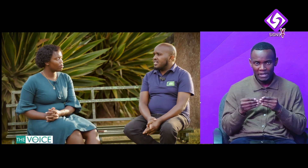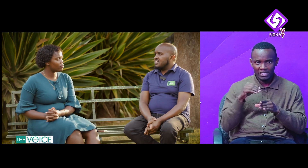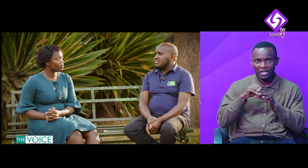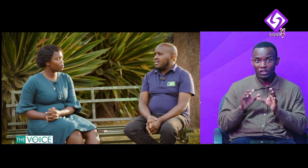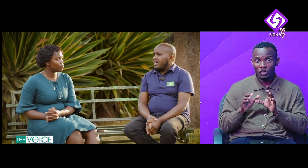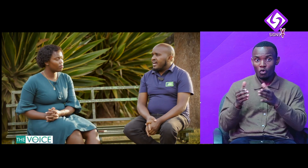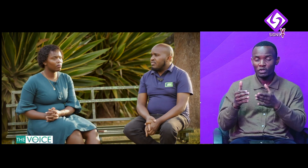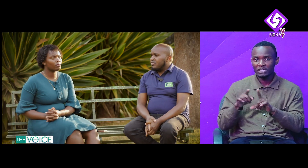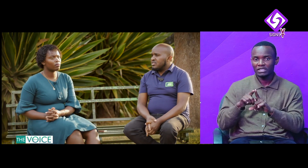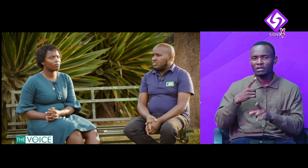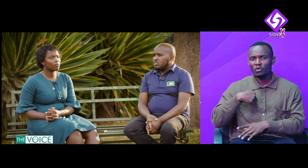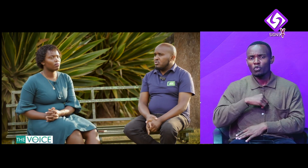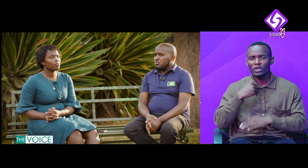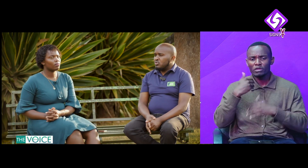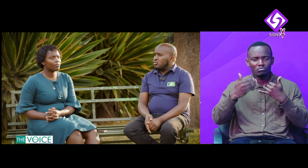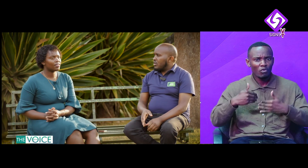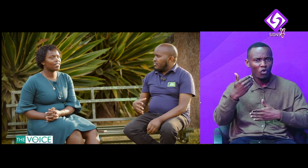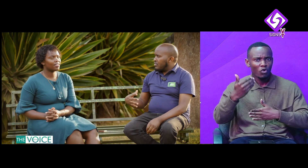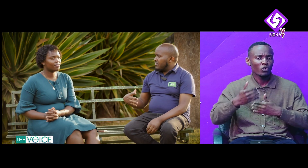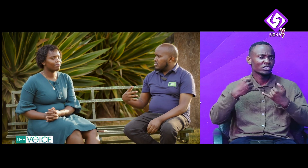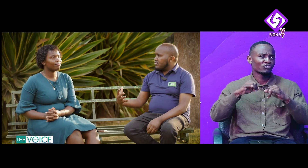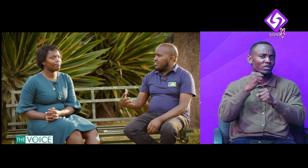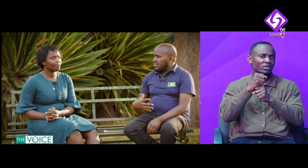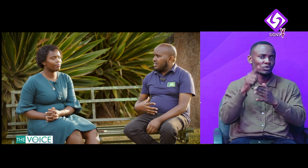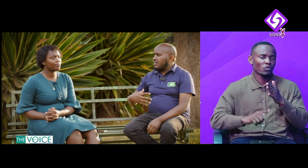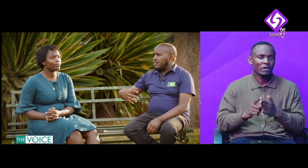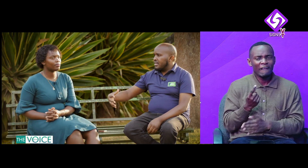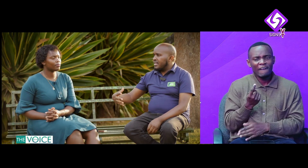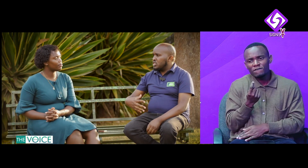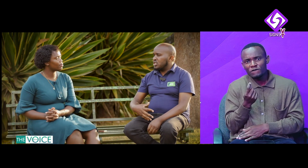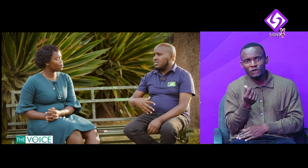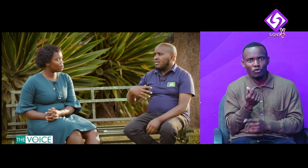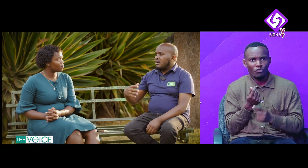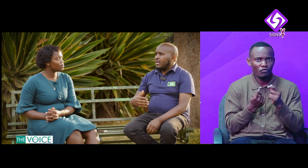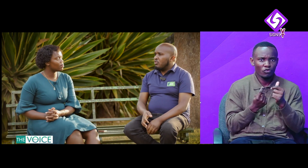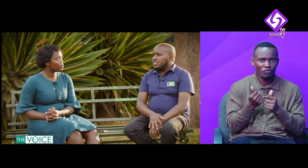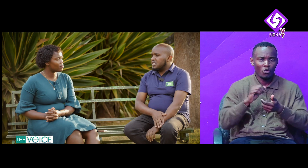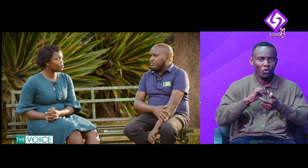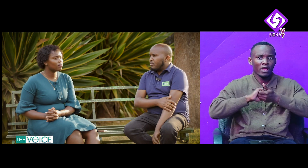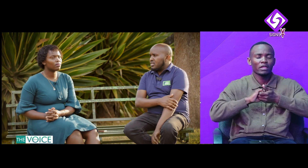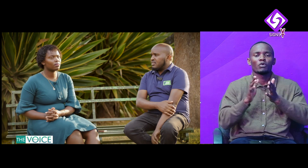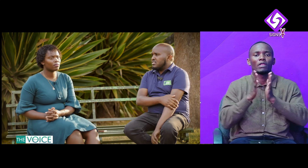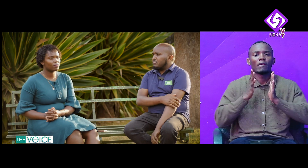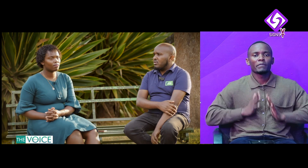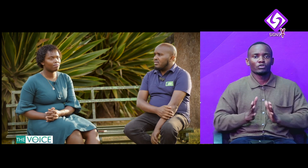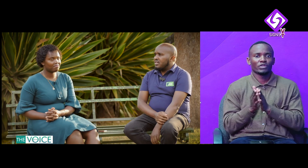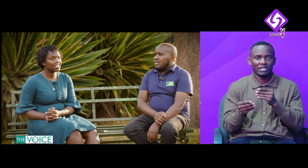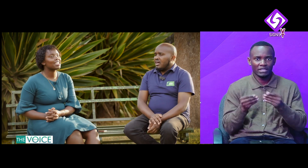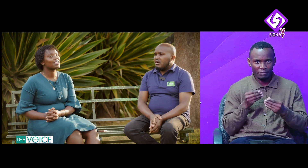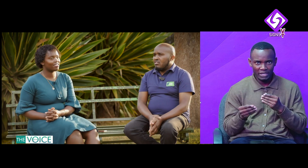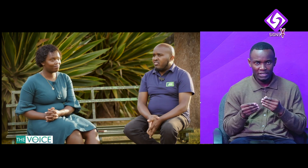in the society, and we've always tried to do a few levels of engaging and accommodating the people that are